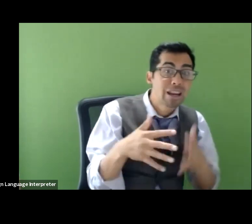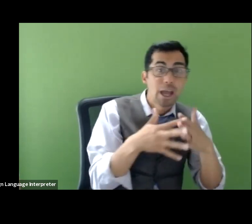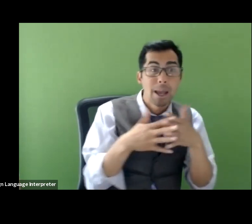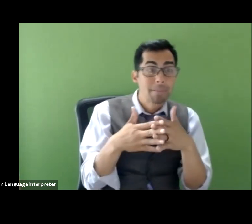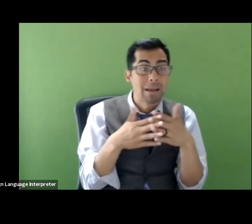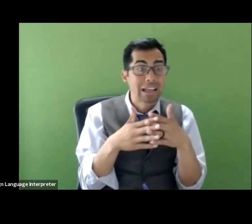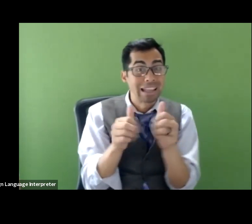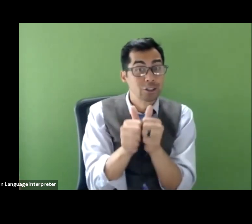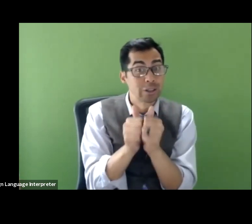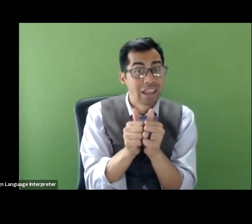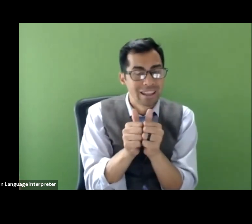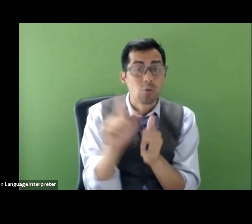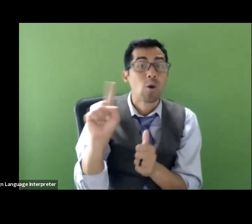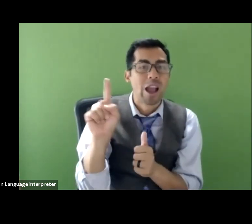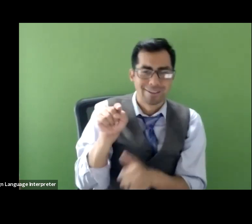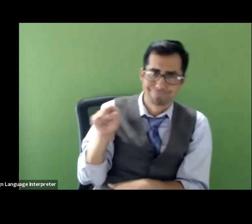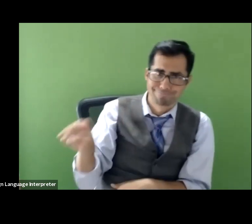Go visit your public library.